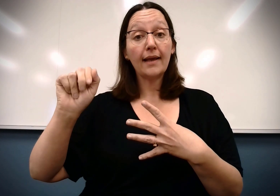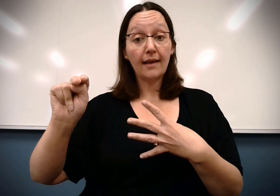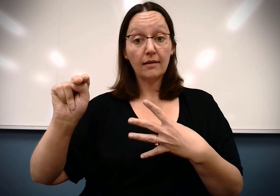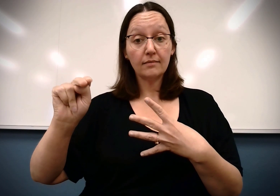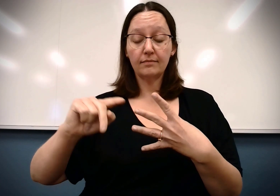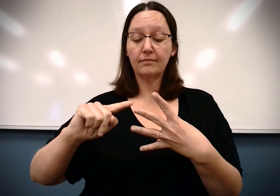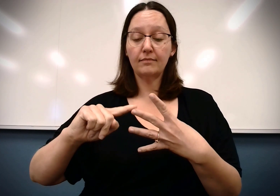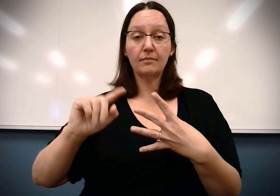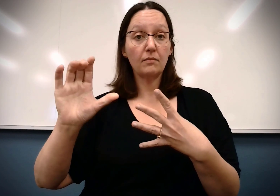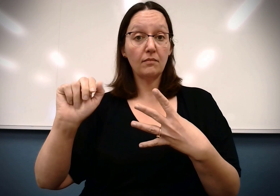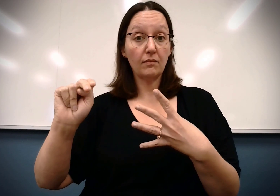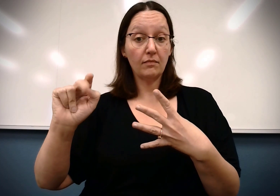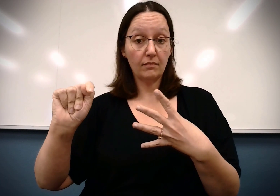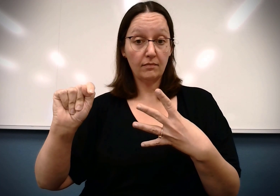Can, can't,